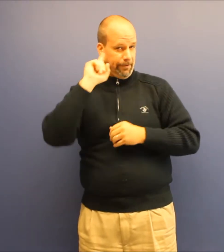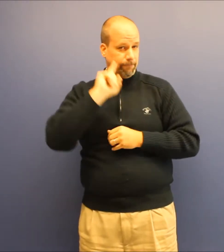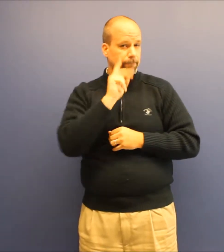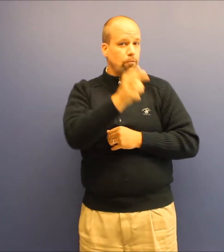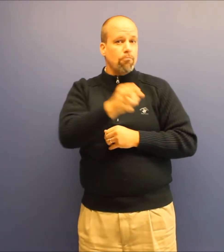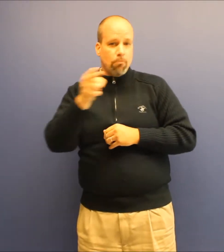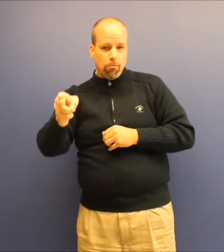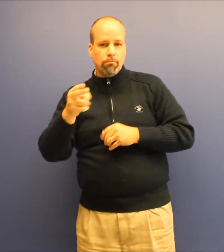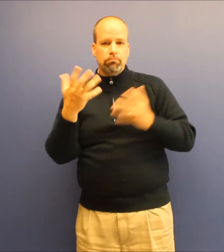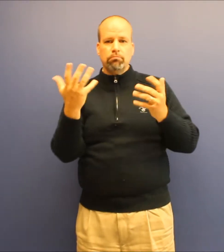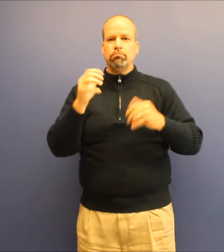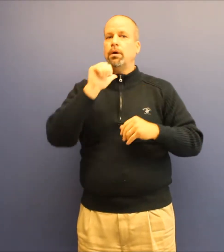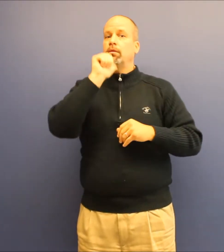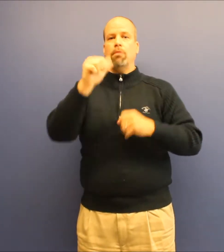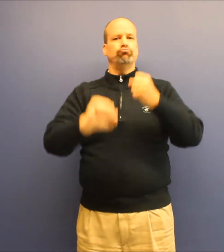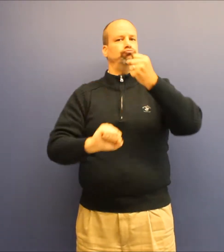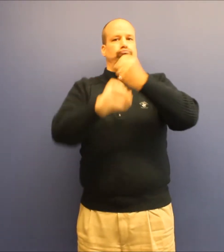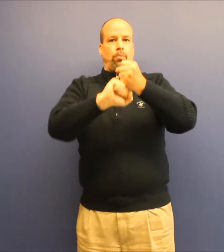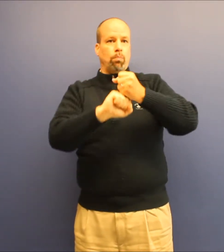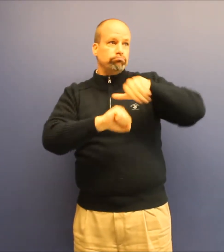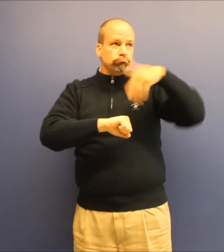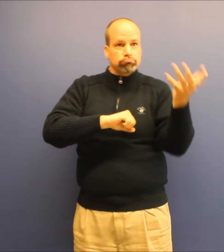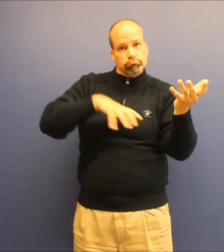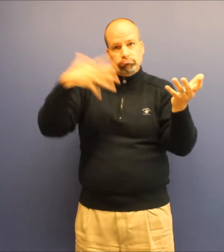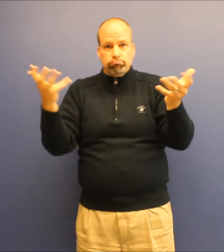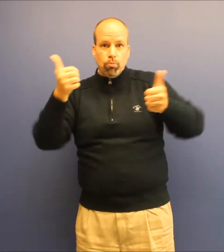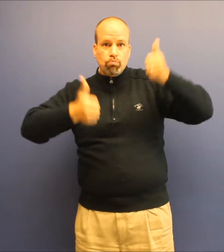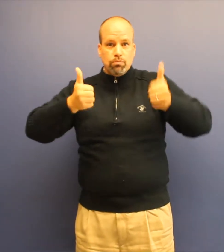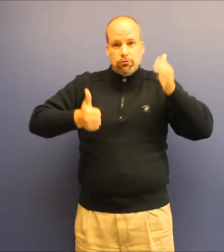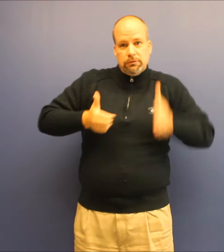Bridges for the Deaf and Hard of Hearing is not supporting any of the bills.